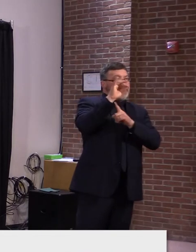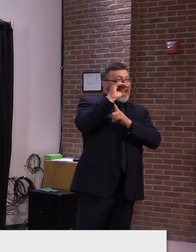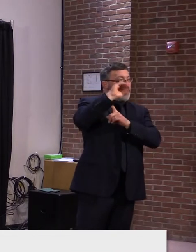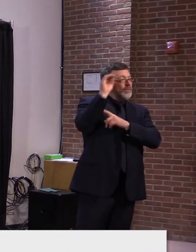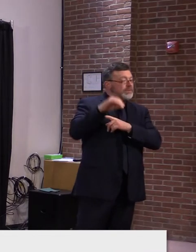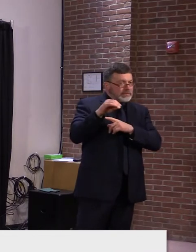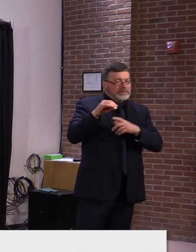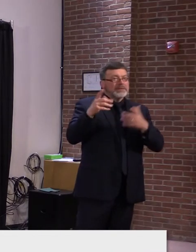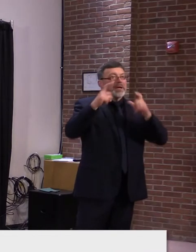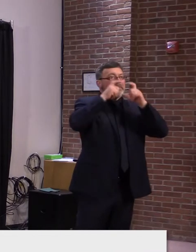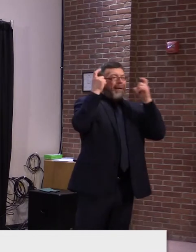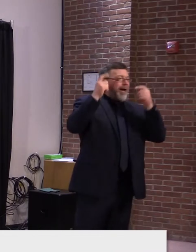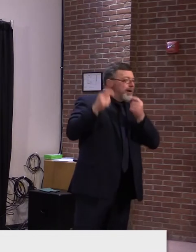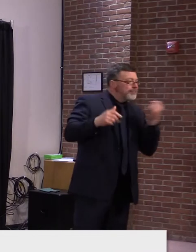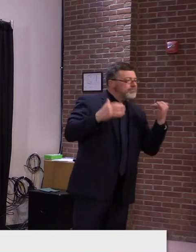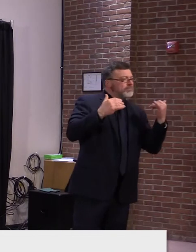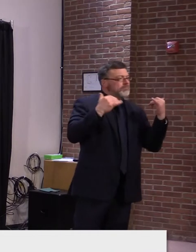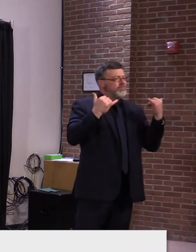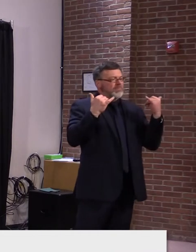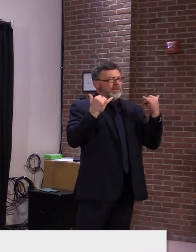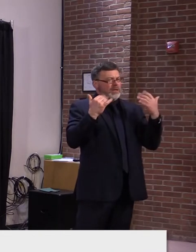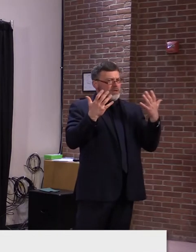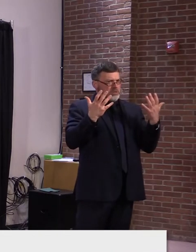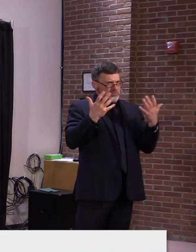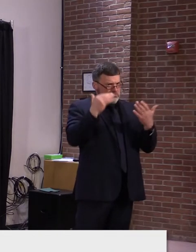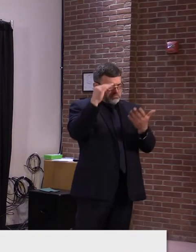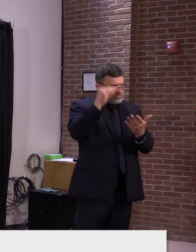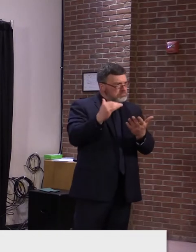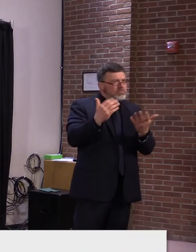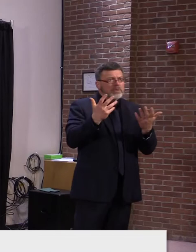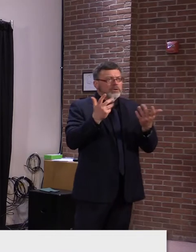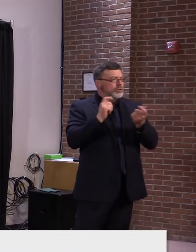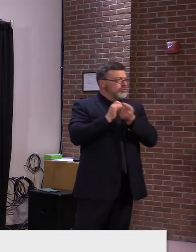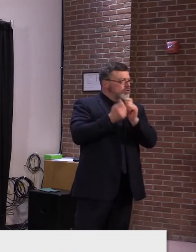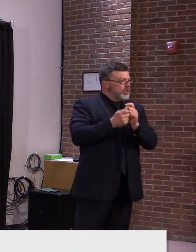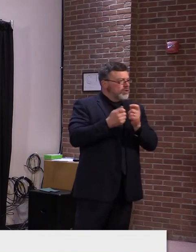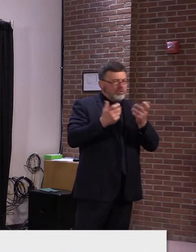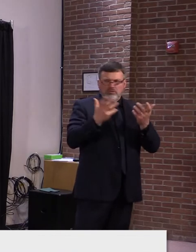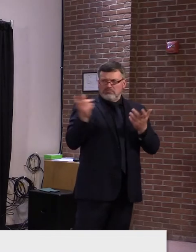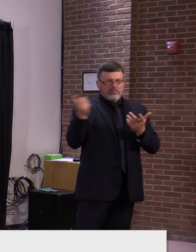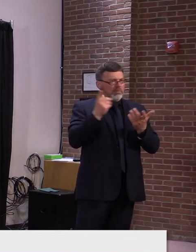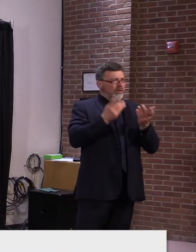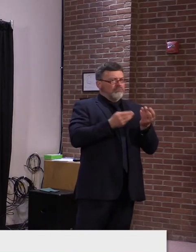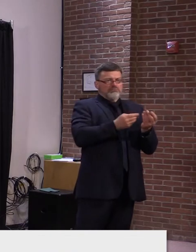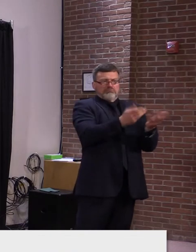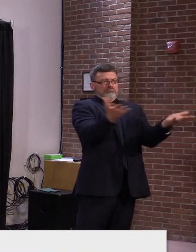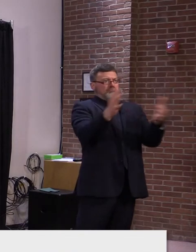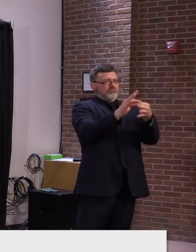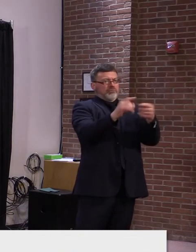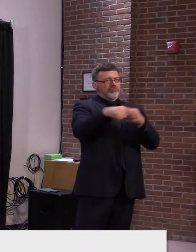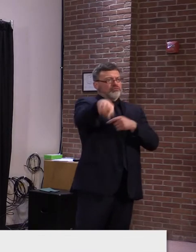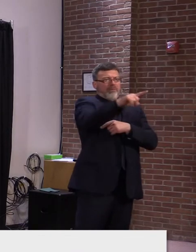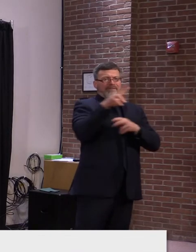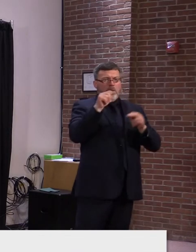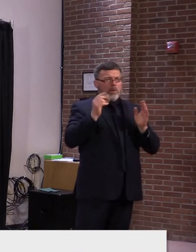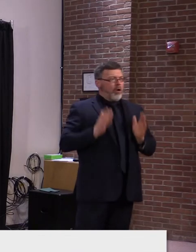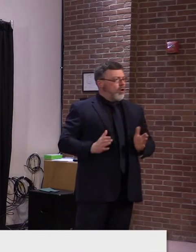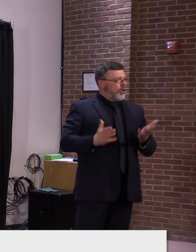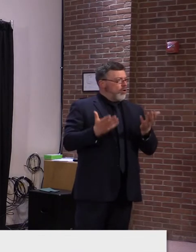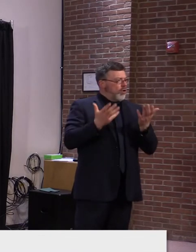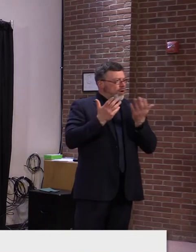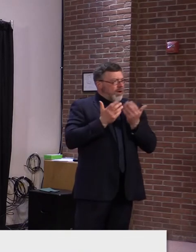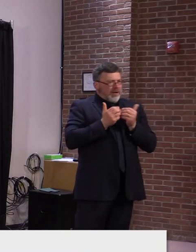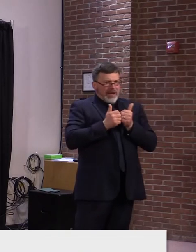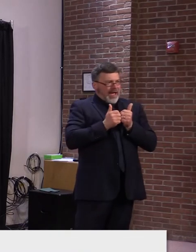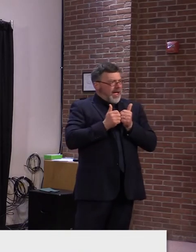What should Vermonters' expectations be, I guess, going forward, you know, in terms of how to deal with the virus, how to live